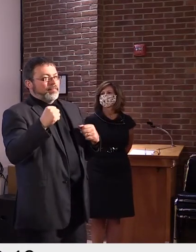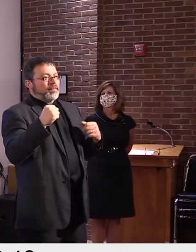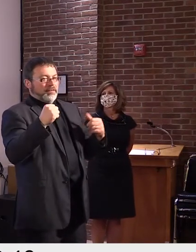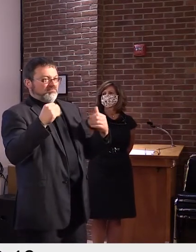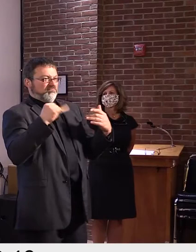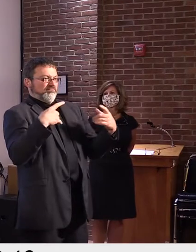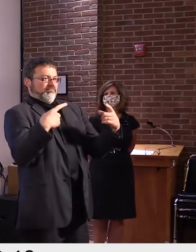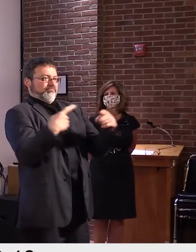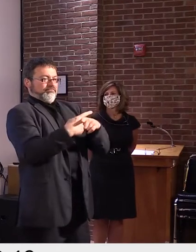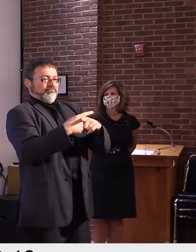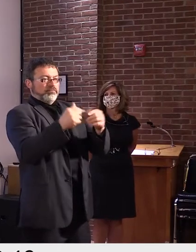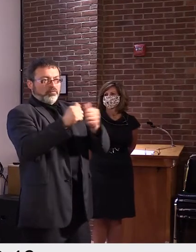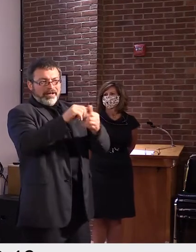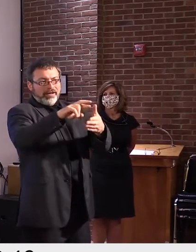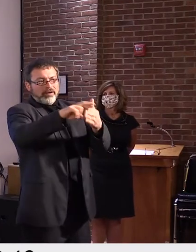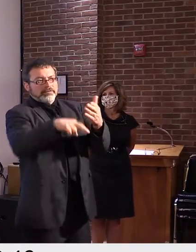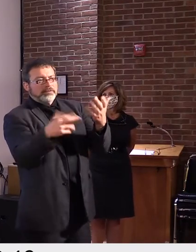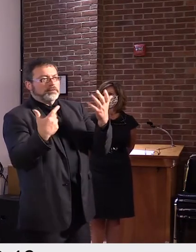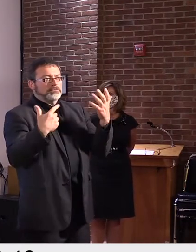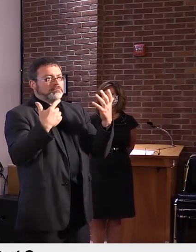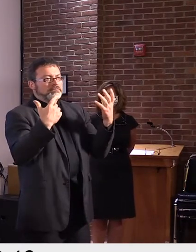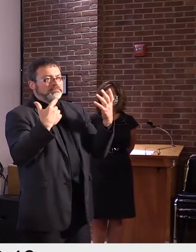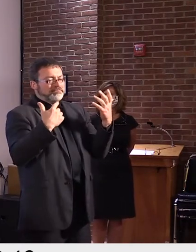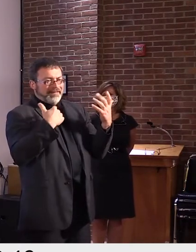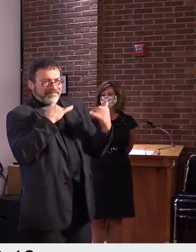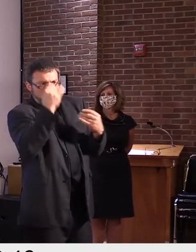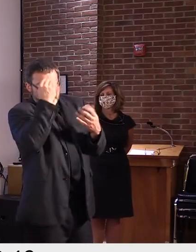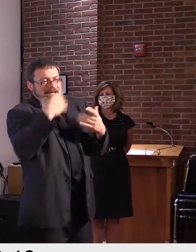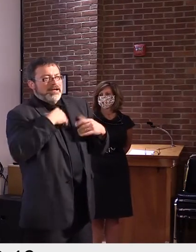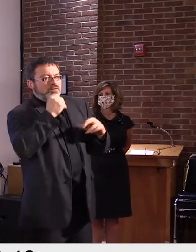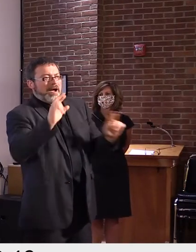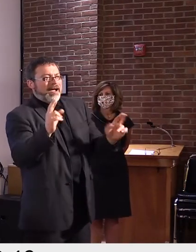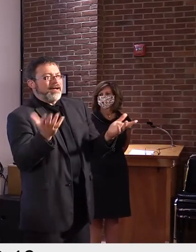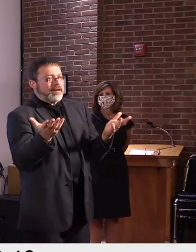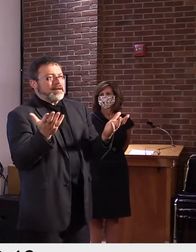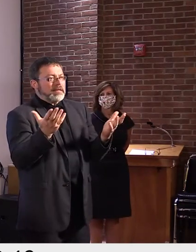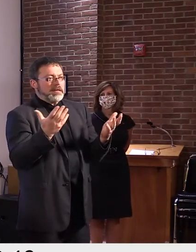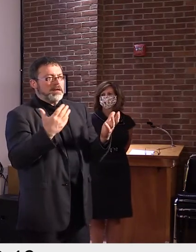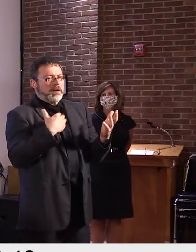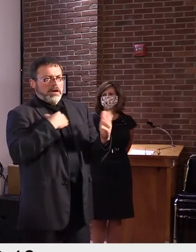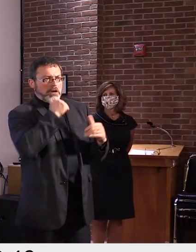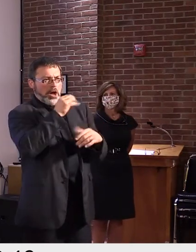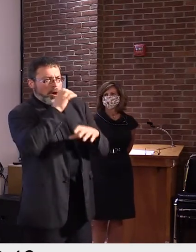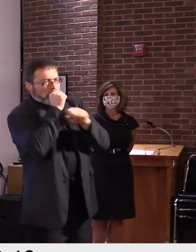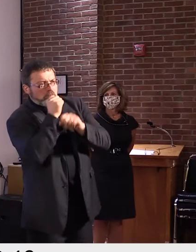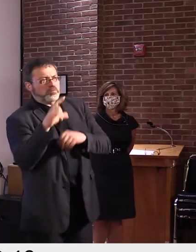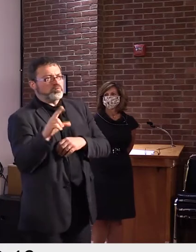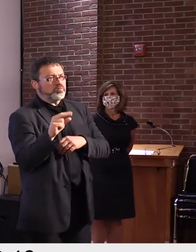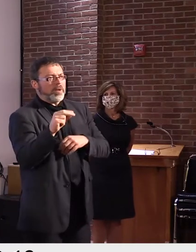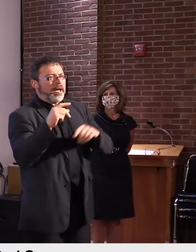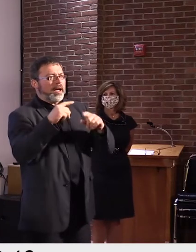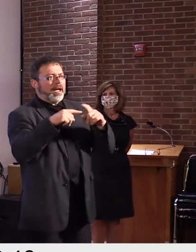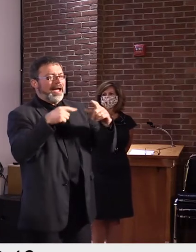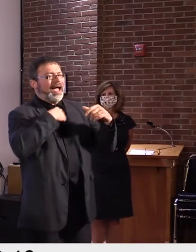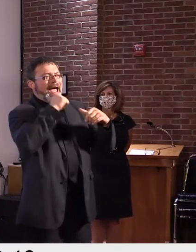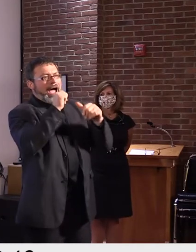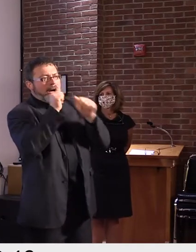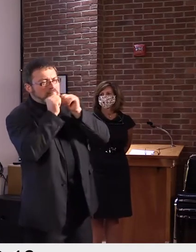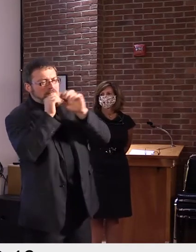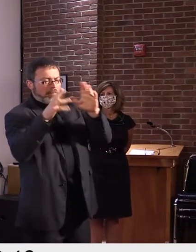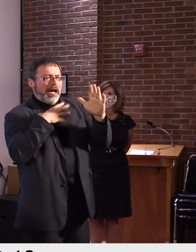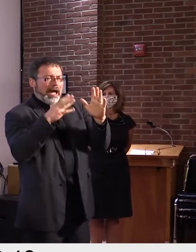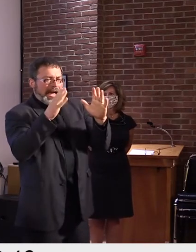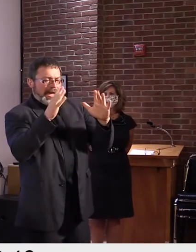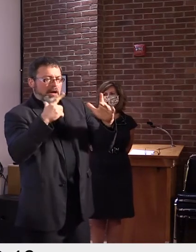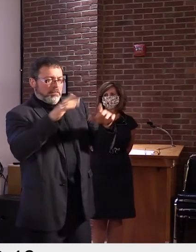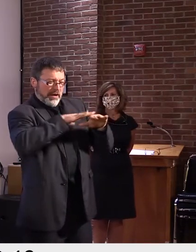not letting them know, we wouldn't want to face that. So I wouldn't want them to be concerned that they can't go